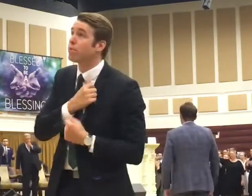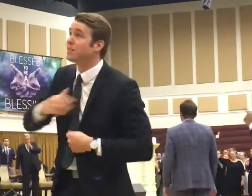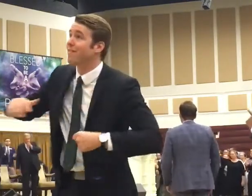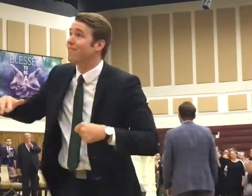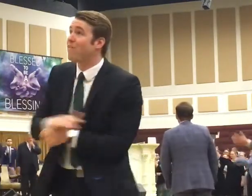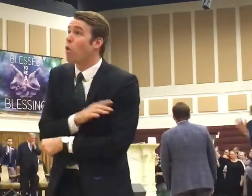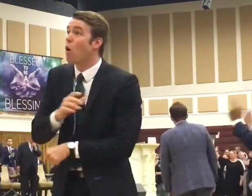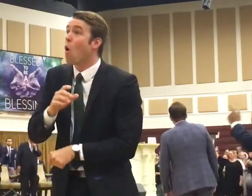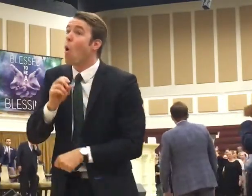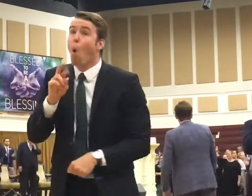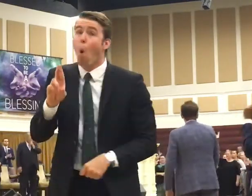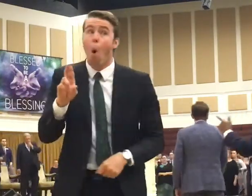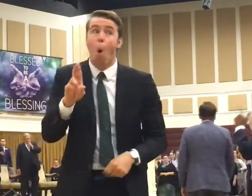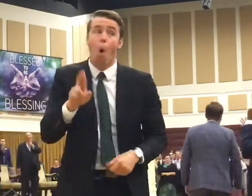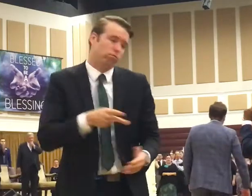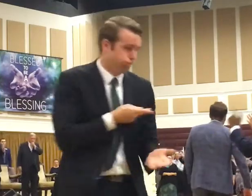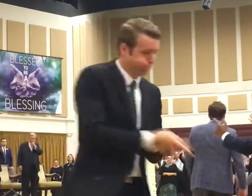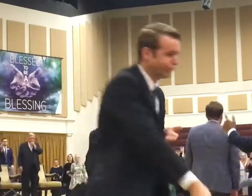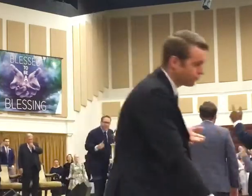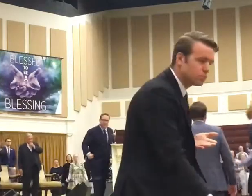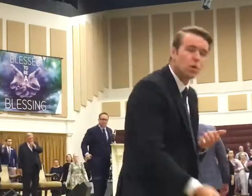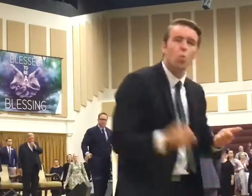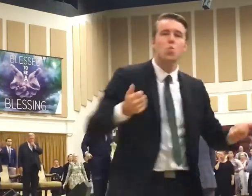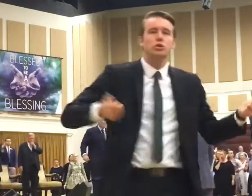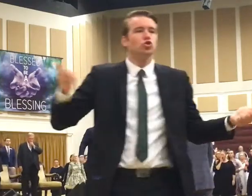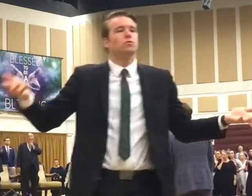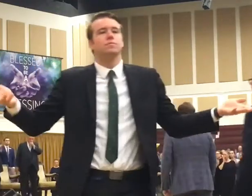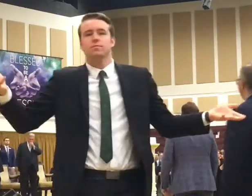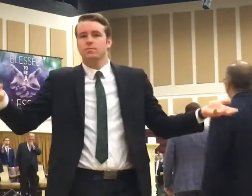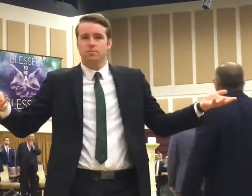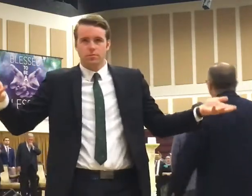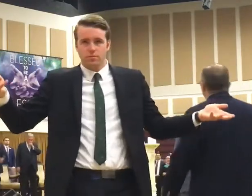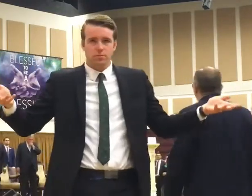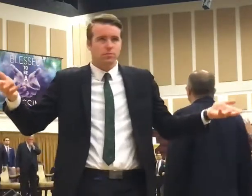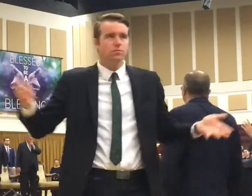going to stumble or it's going to be your foundation.